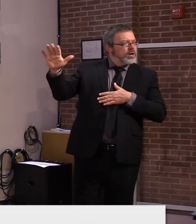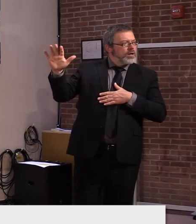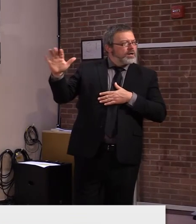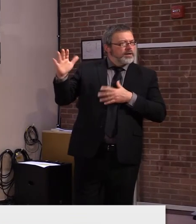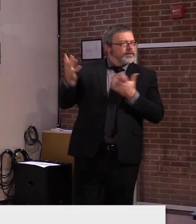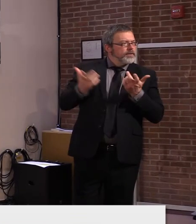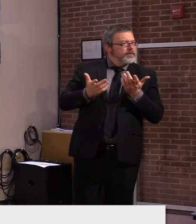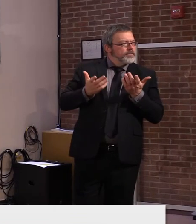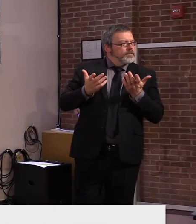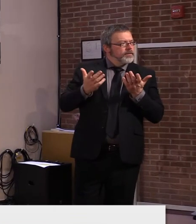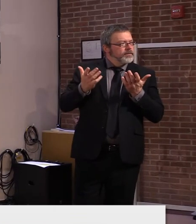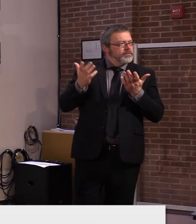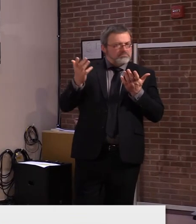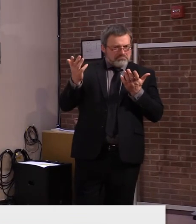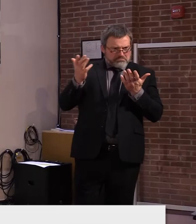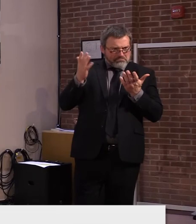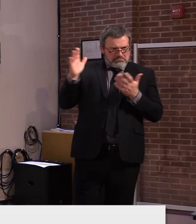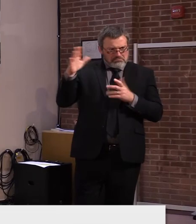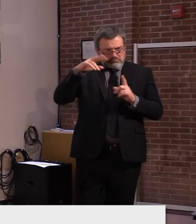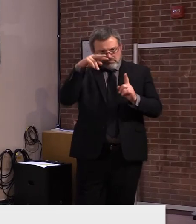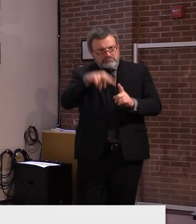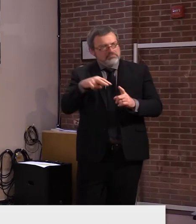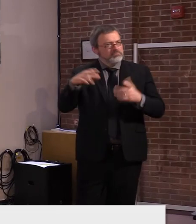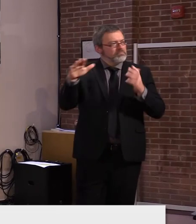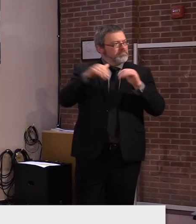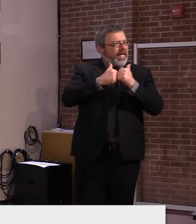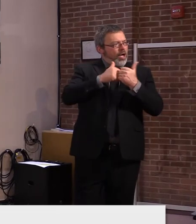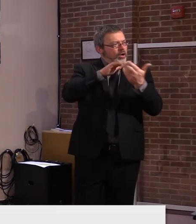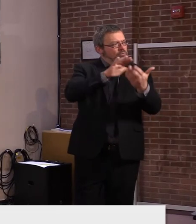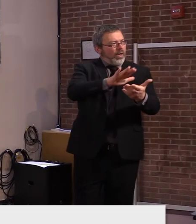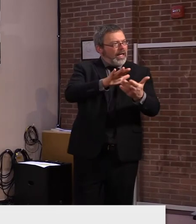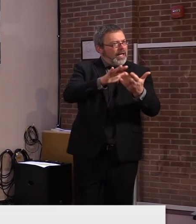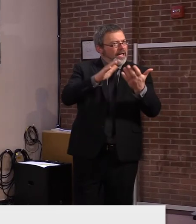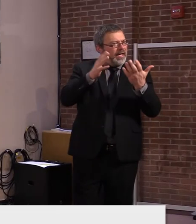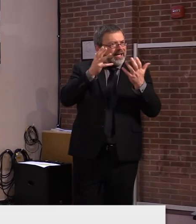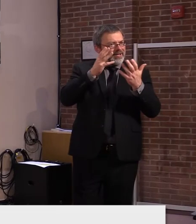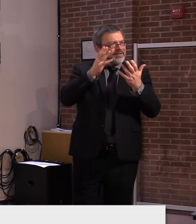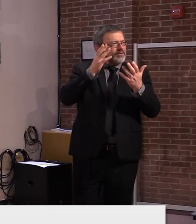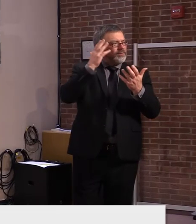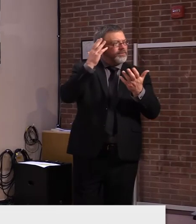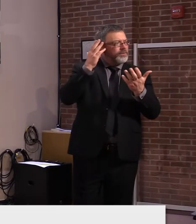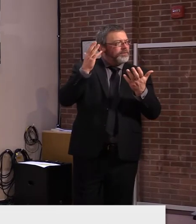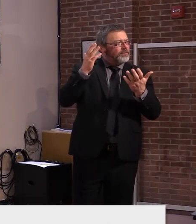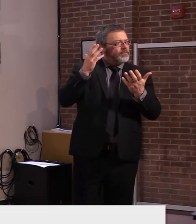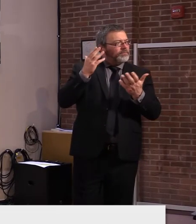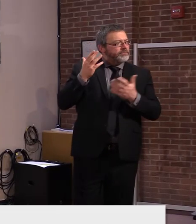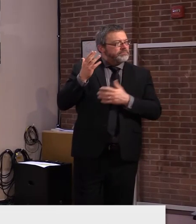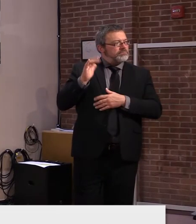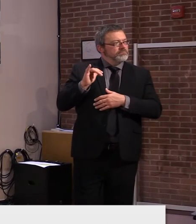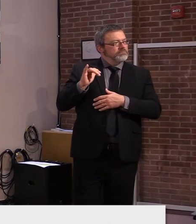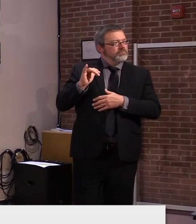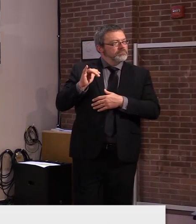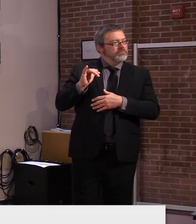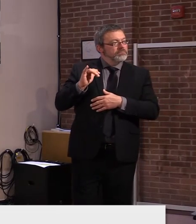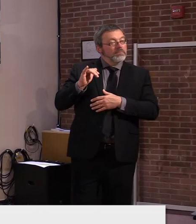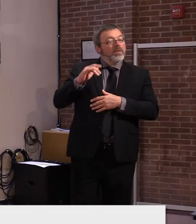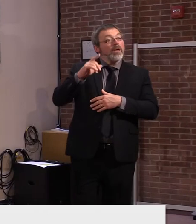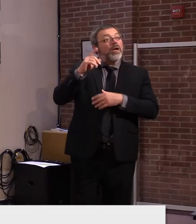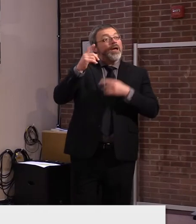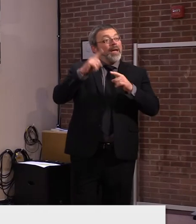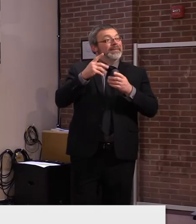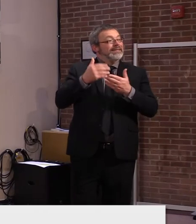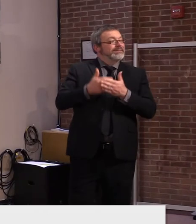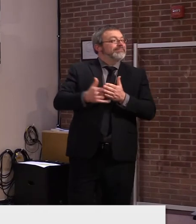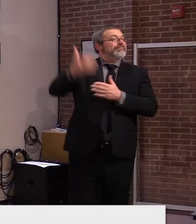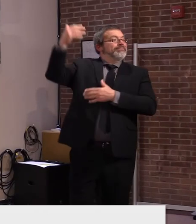in the state of Vermont. I understand that during the Dean administration, there was talk about moving the athletic oversight from the